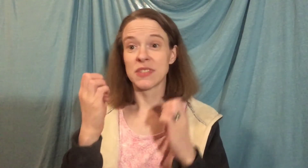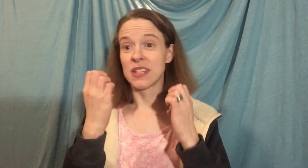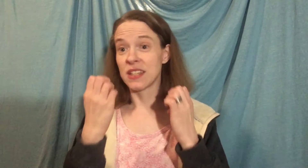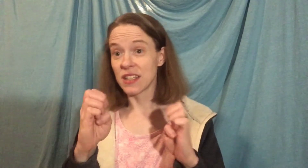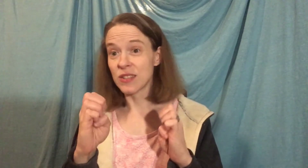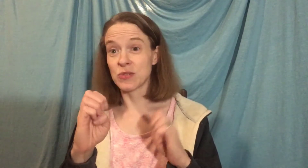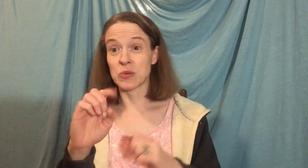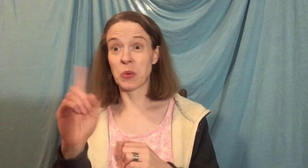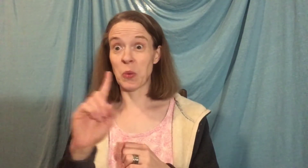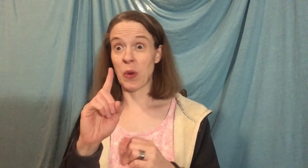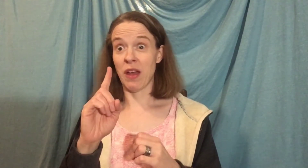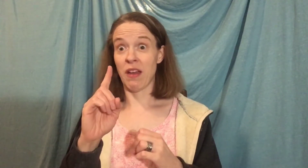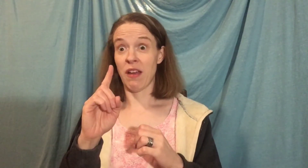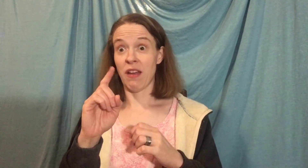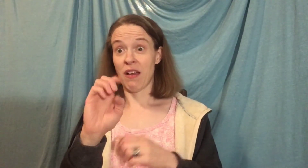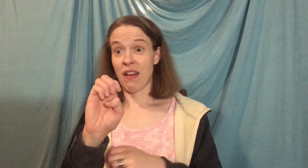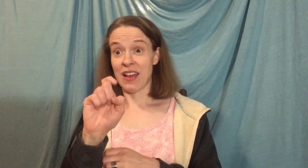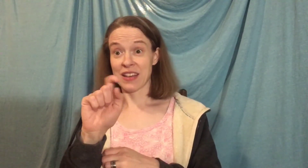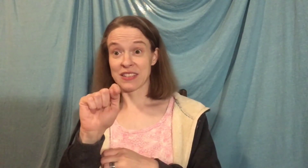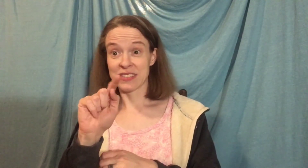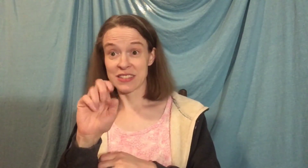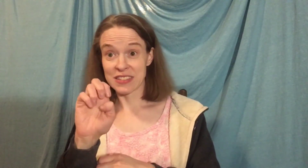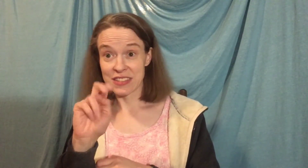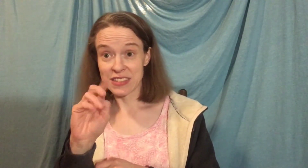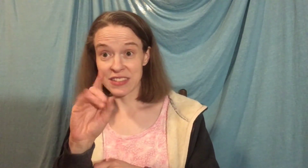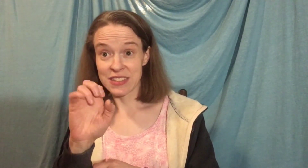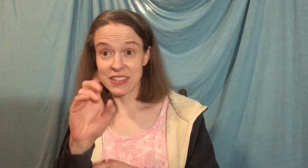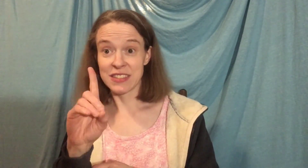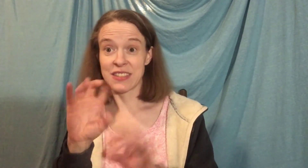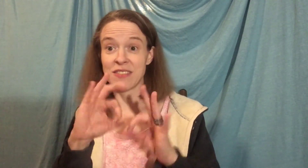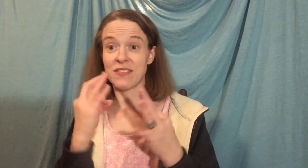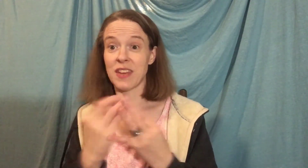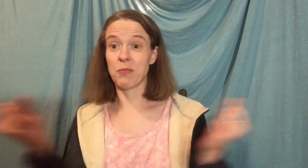Christmas, and Easter, where extended family joins the table.